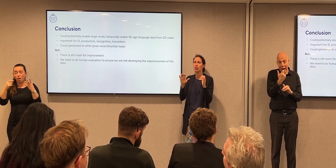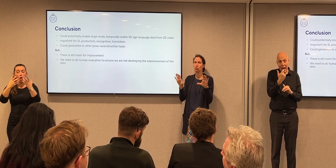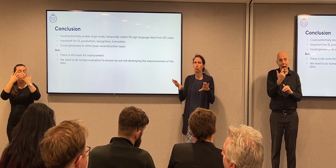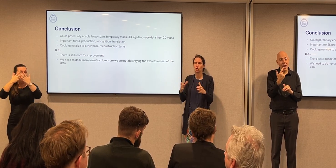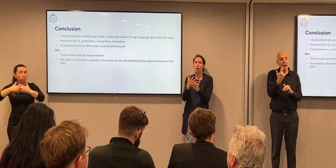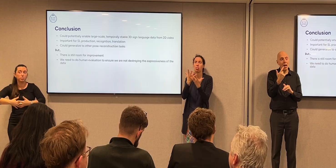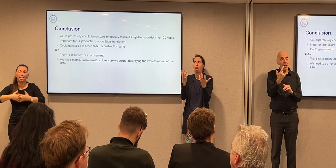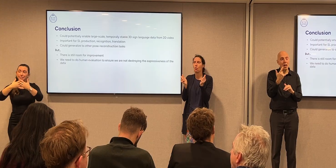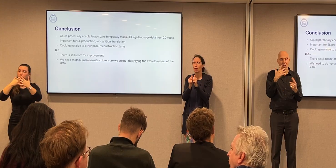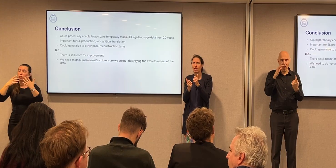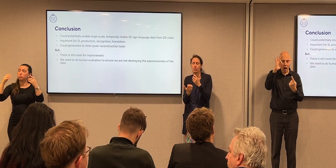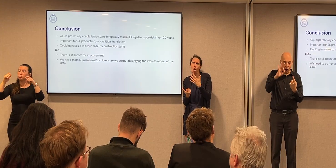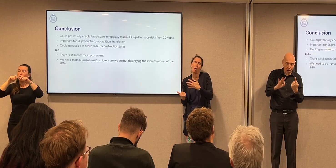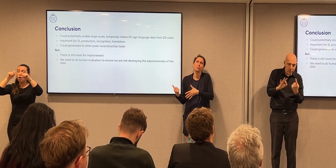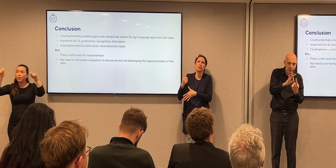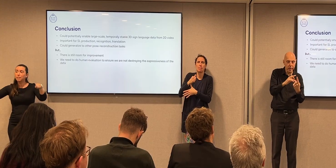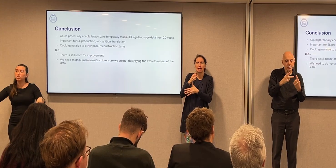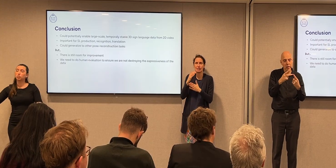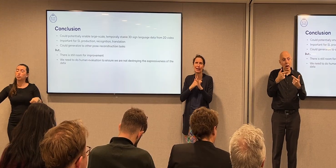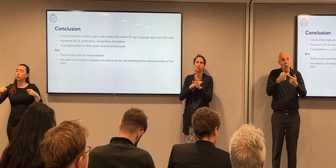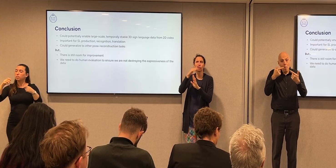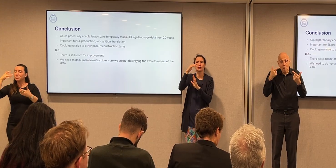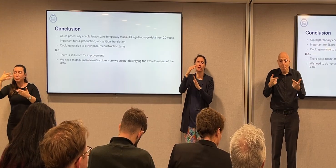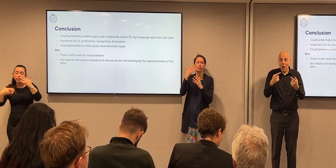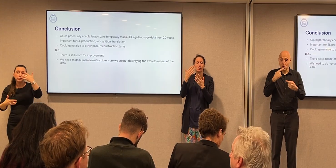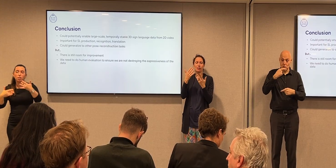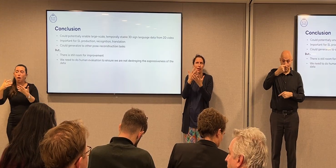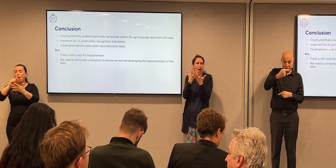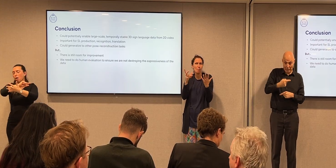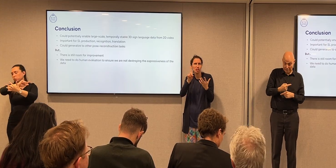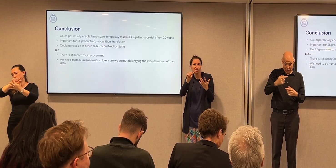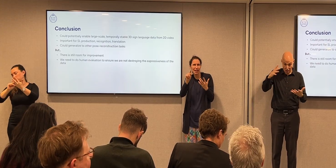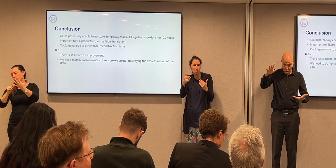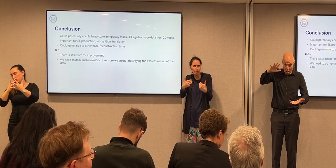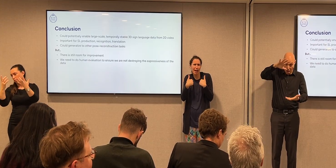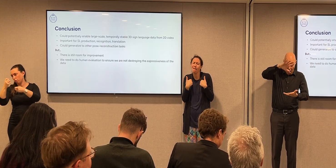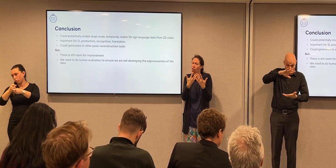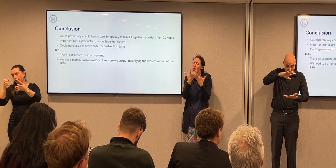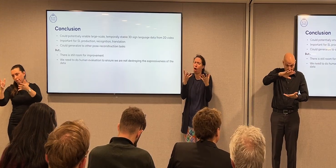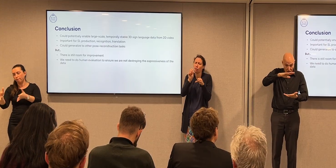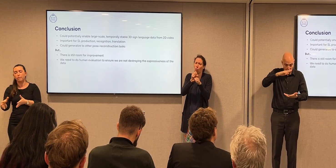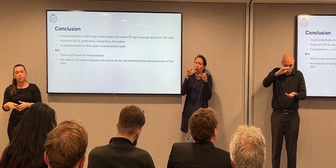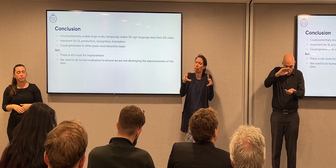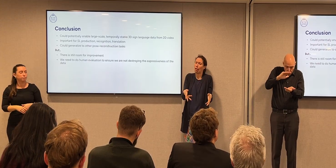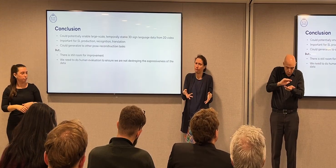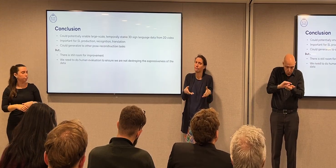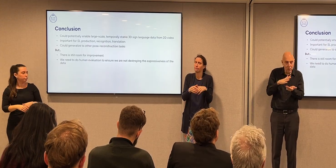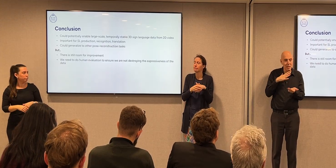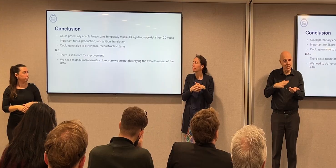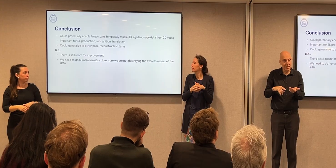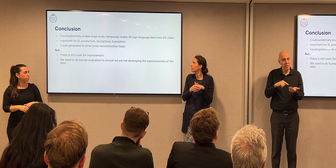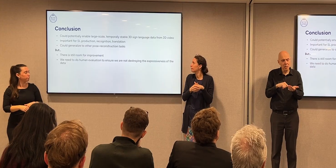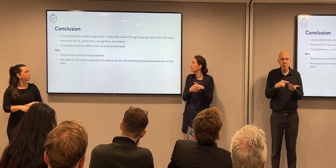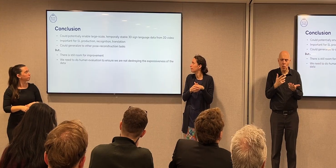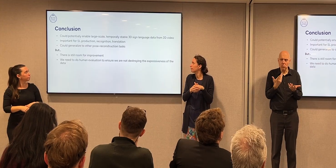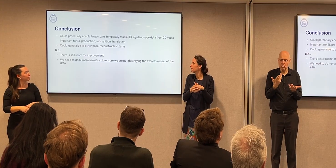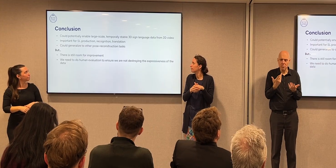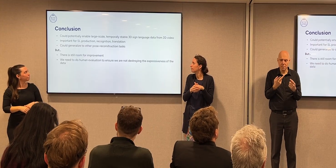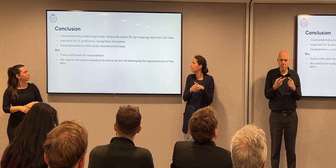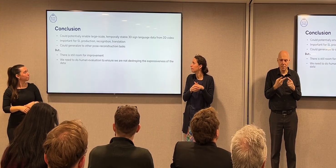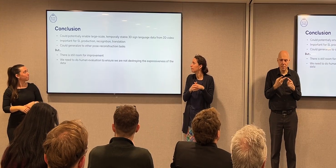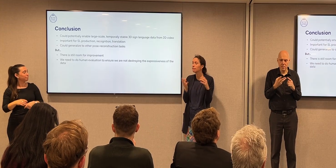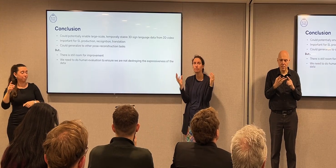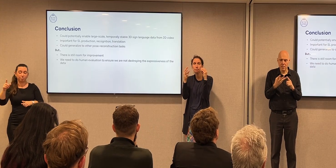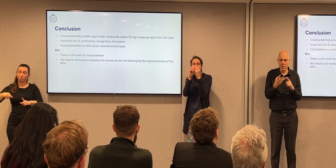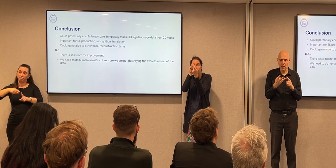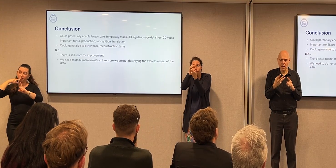model architecture, the amount of data we have. So there is a lot of work to be done. And more specifically,